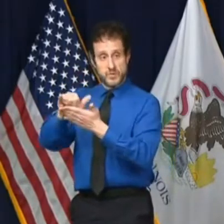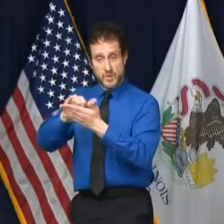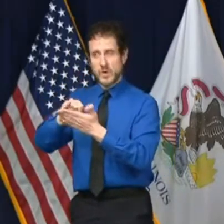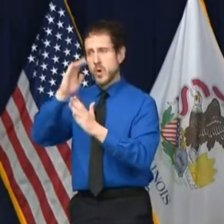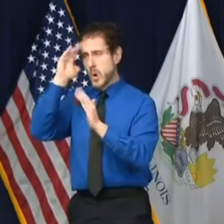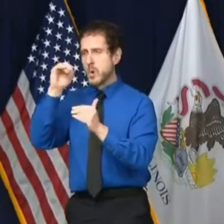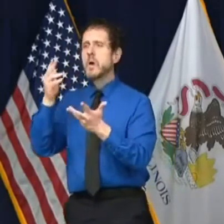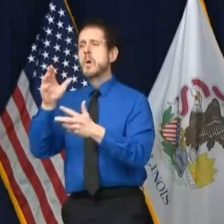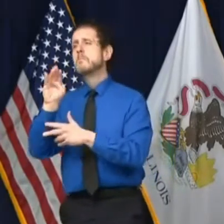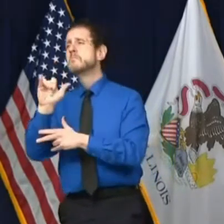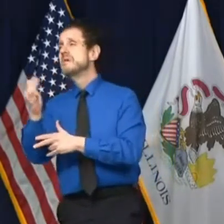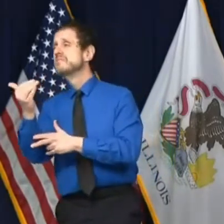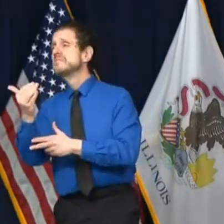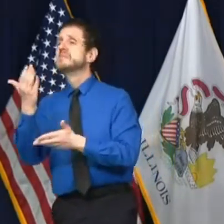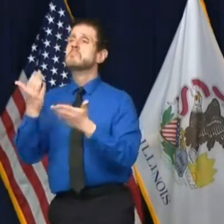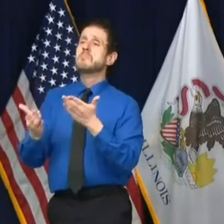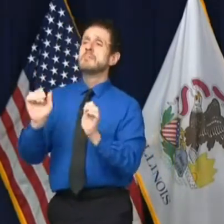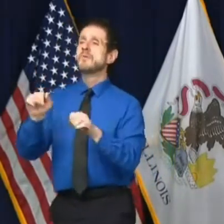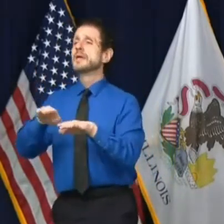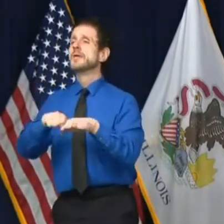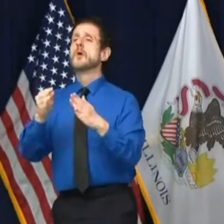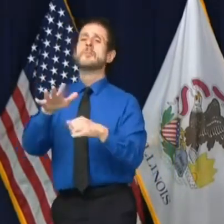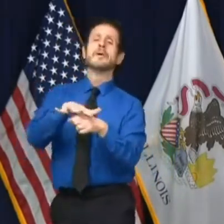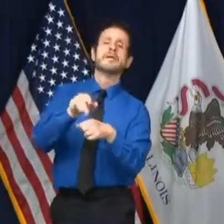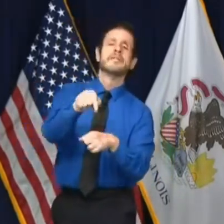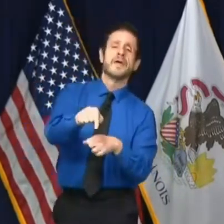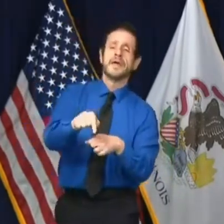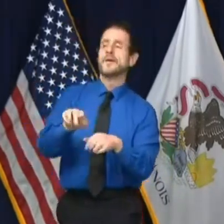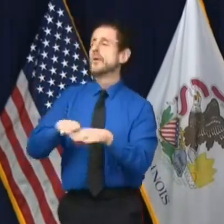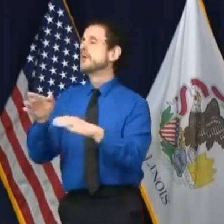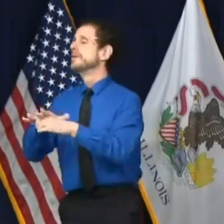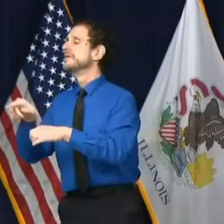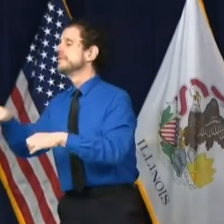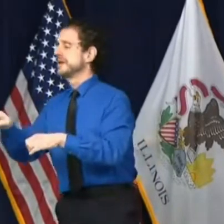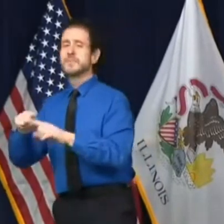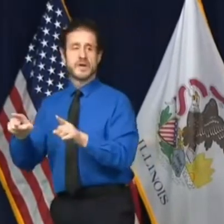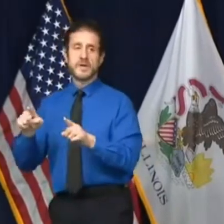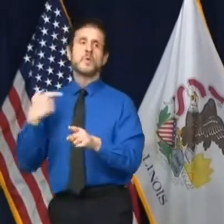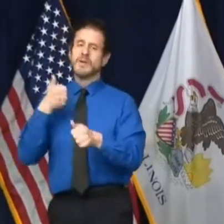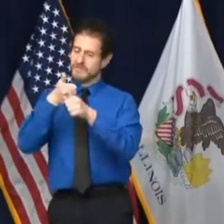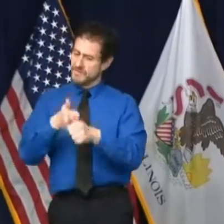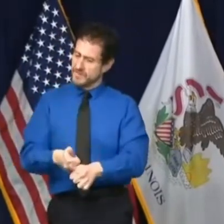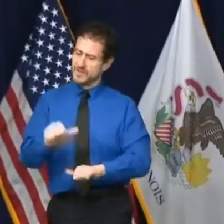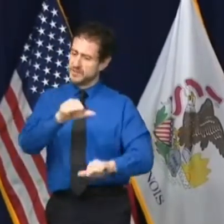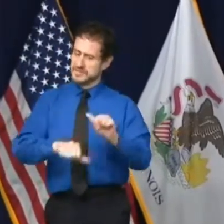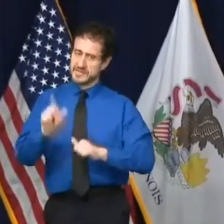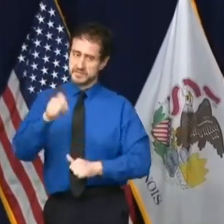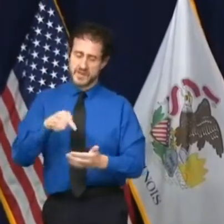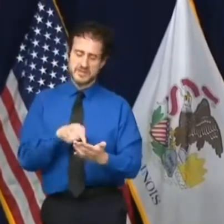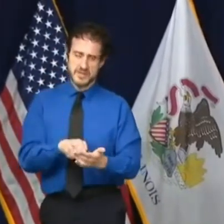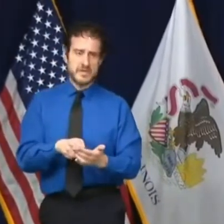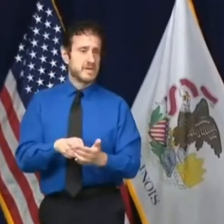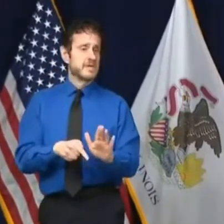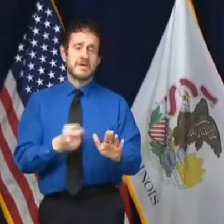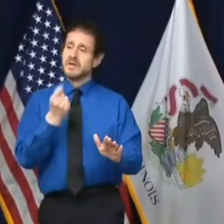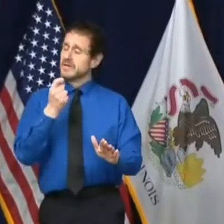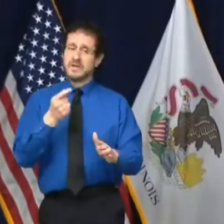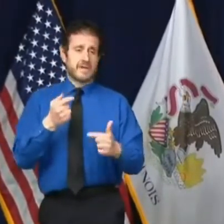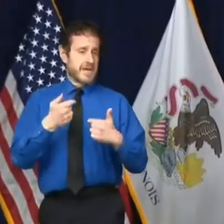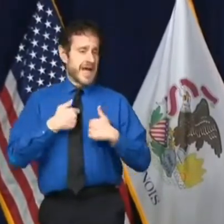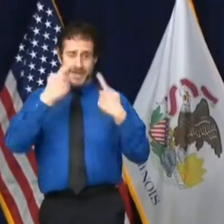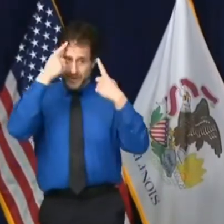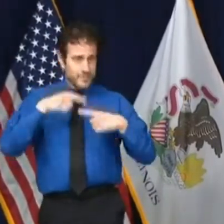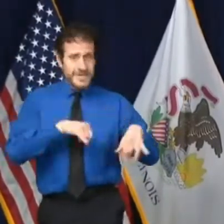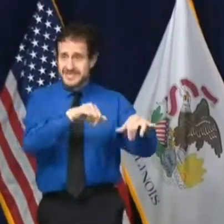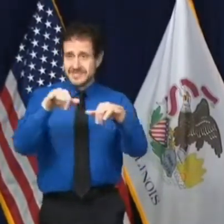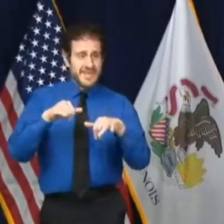date in which they could do it. But you really need to do this based on the data, and that's what we're following very closely. And I want to open it as fast as anybody does.